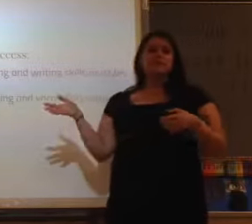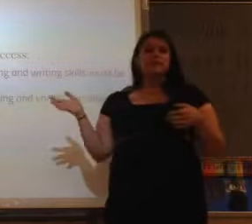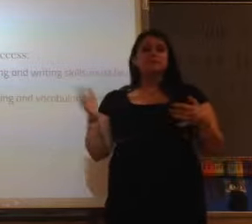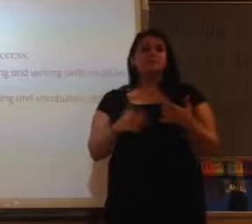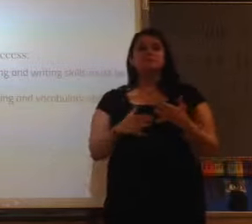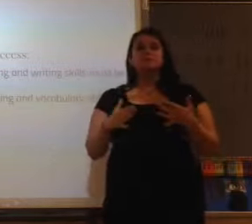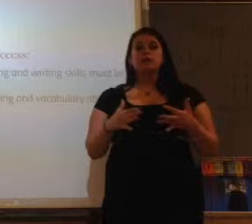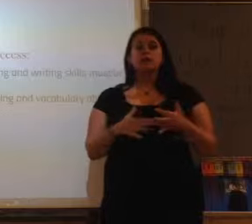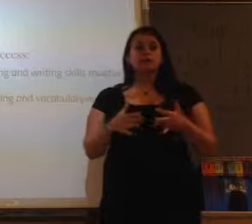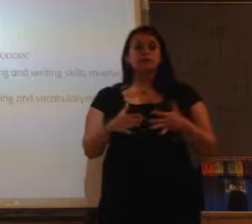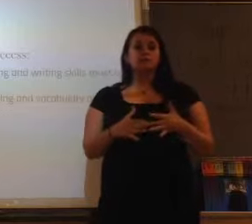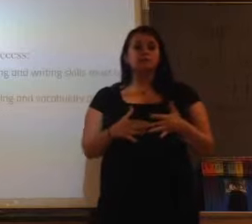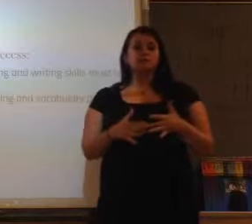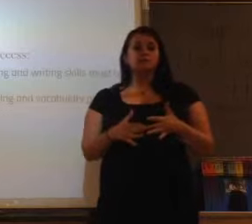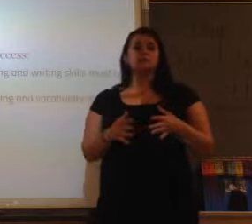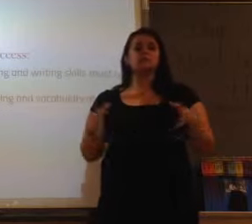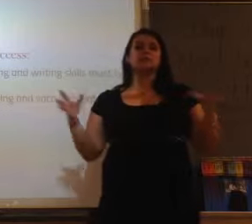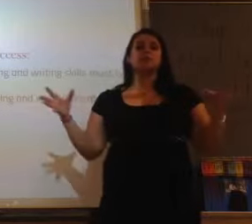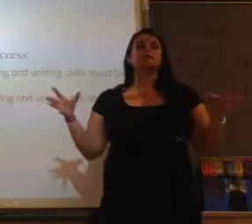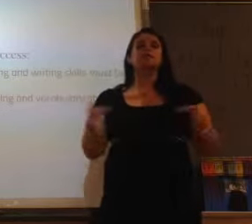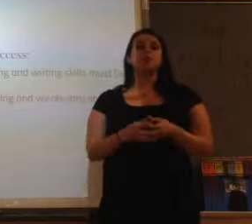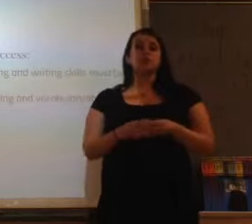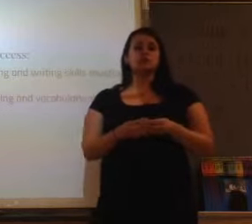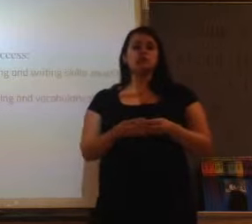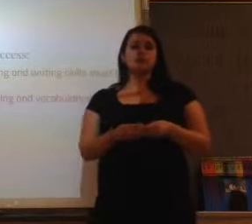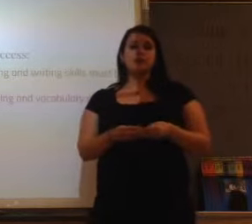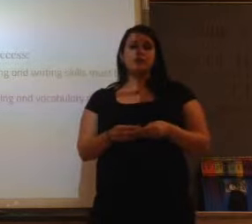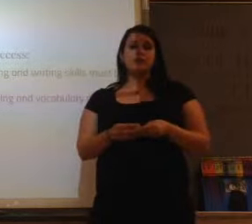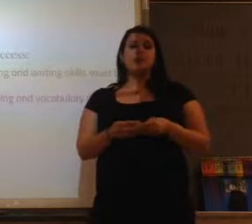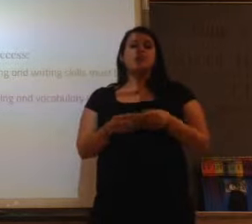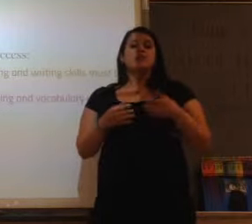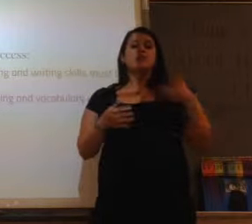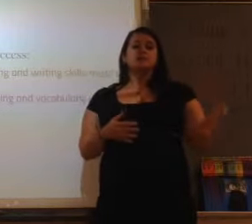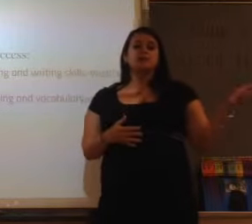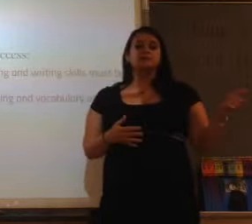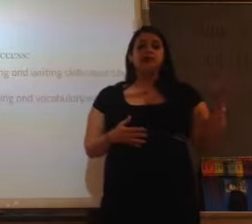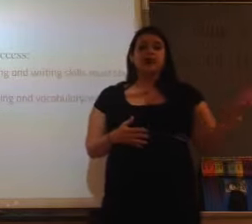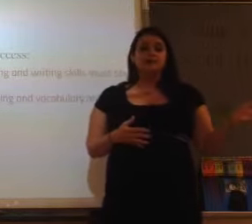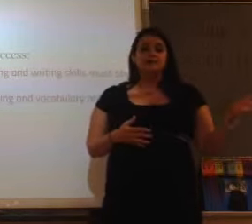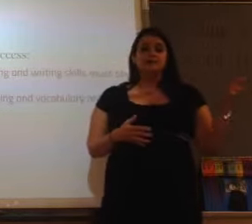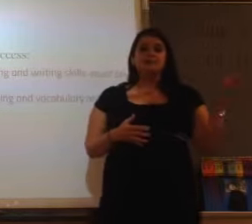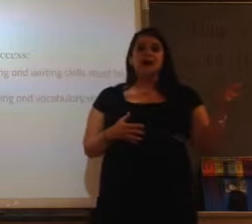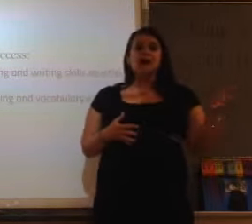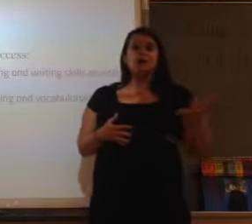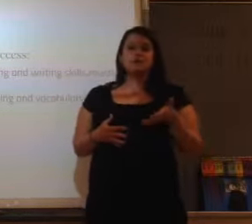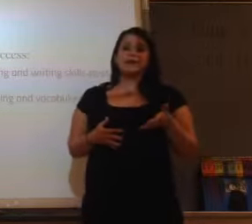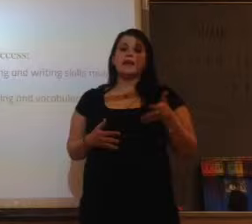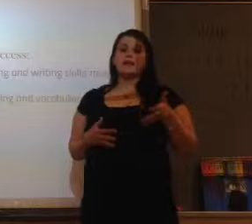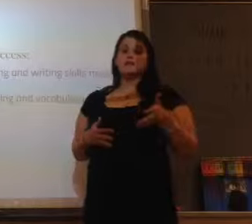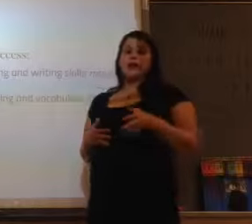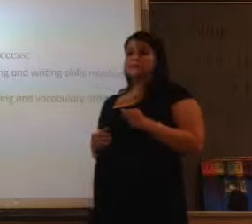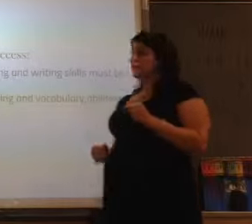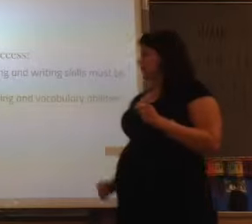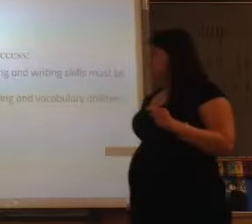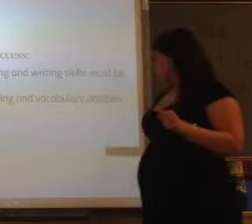facilitate fingerspelling, reading, and writing skills. And when these are all used together, they'll be able to access that higher reading and vocabulary